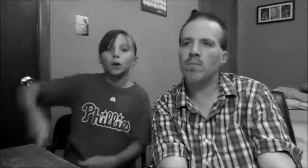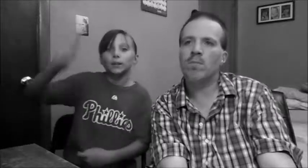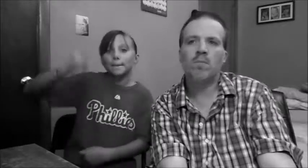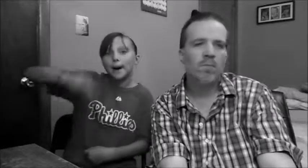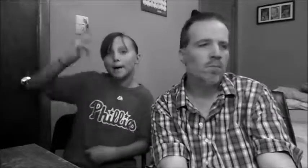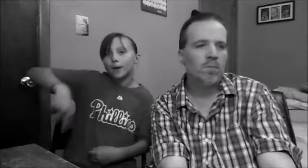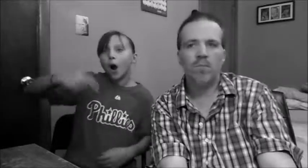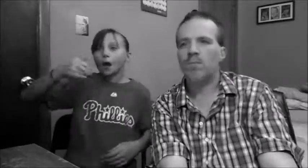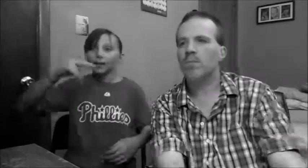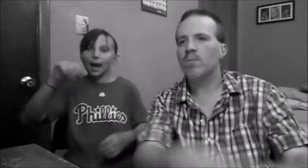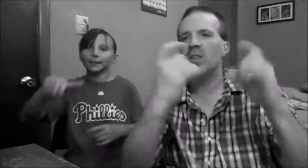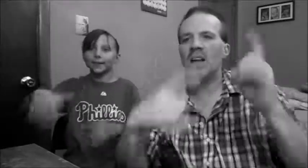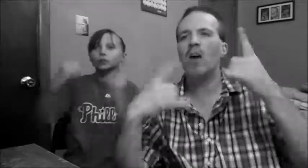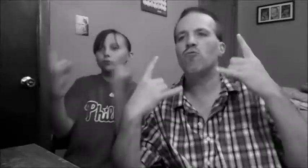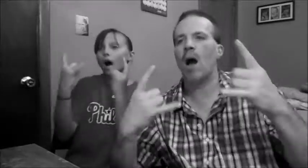a purple gang. Let it rock,